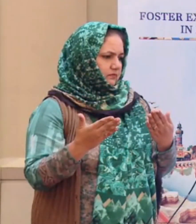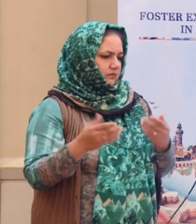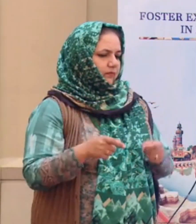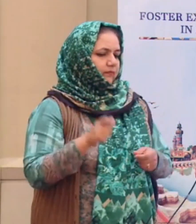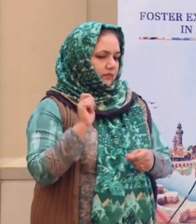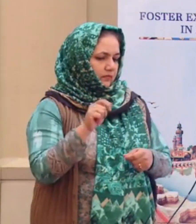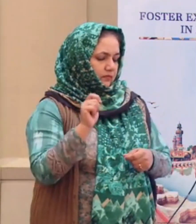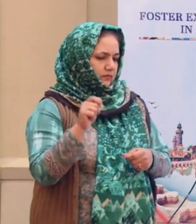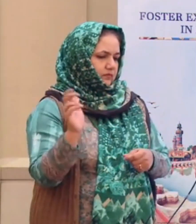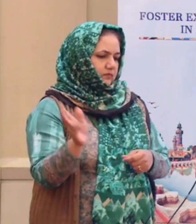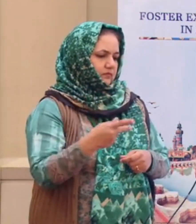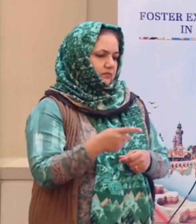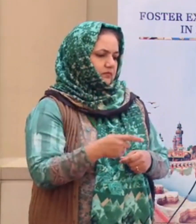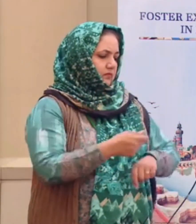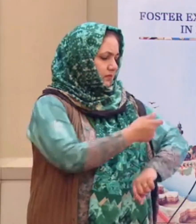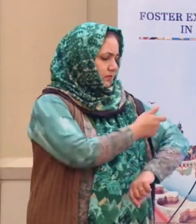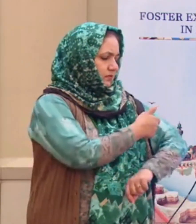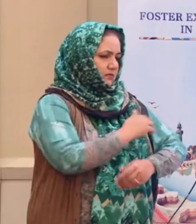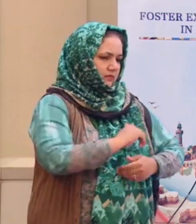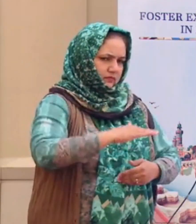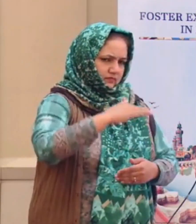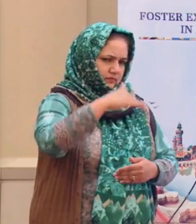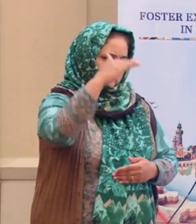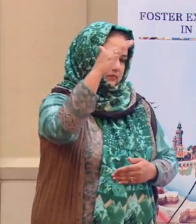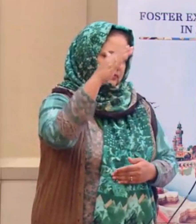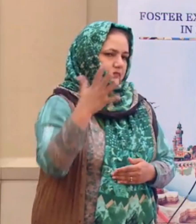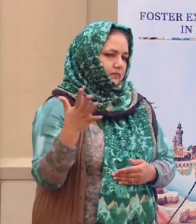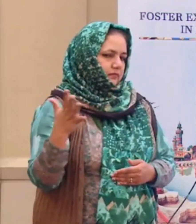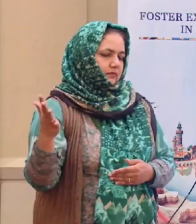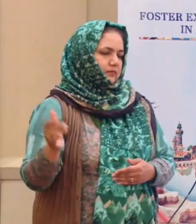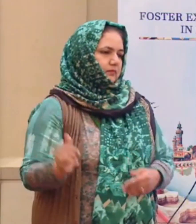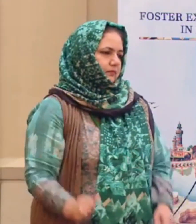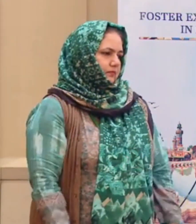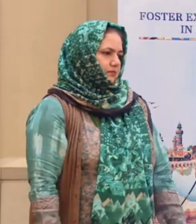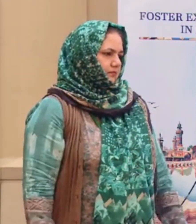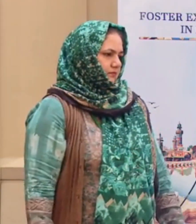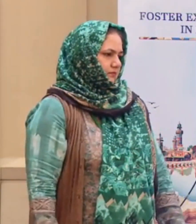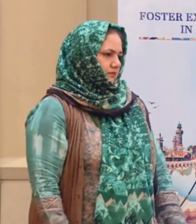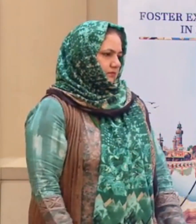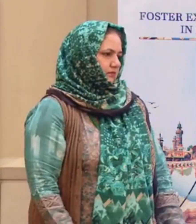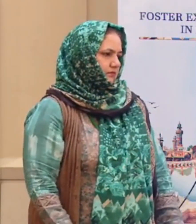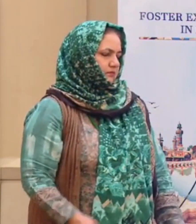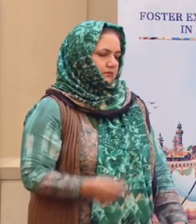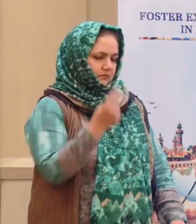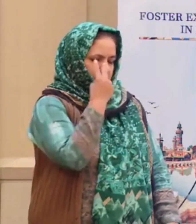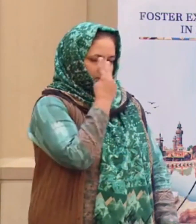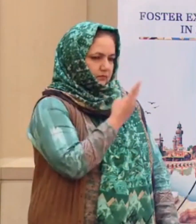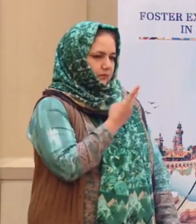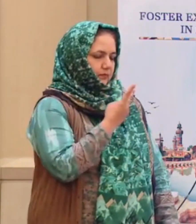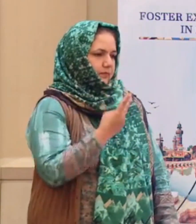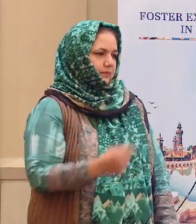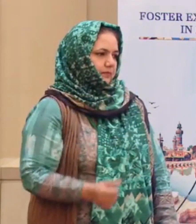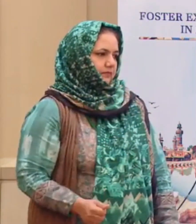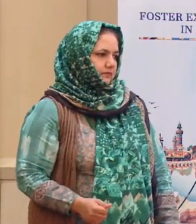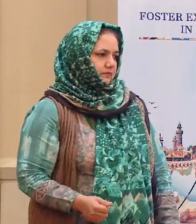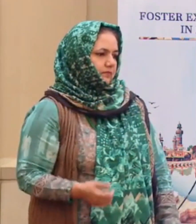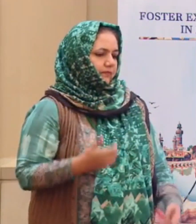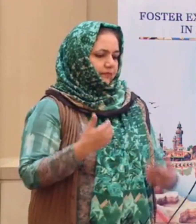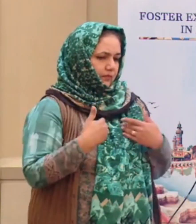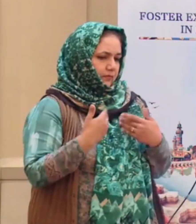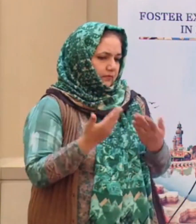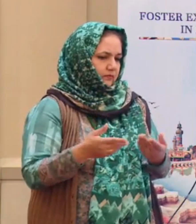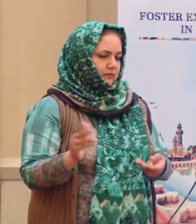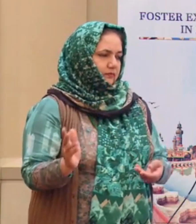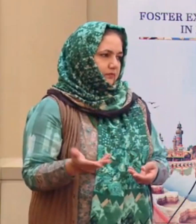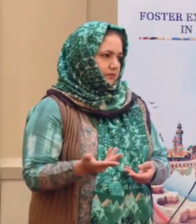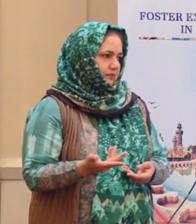out if the patient is improving. Now, let's look at this. So what happens when you do a